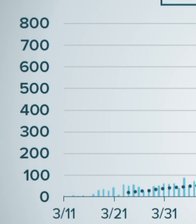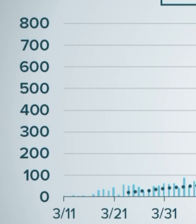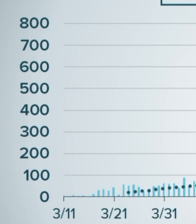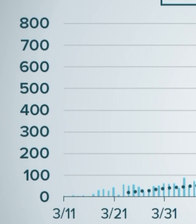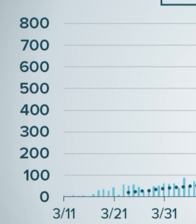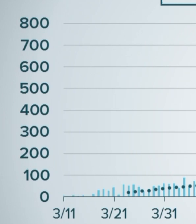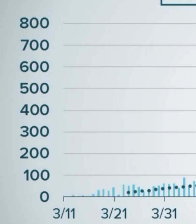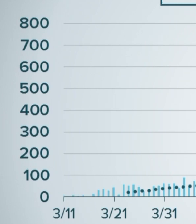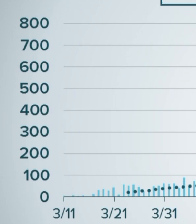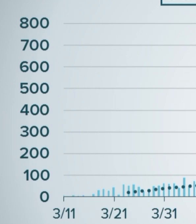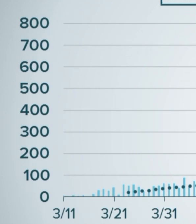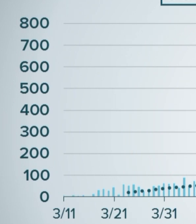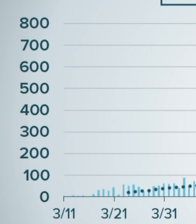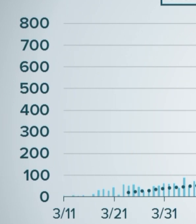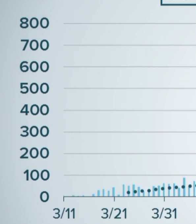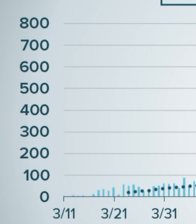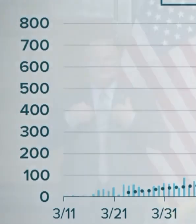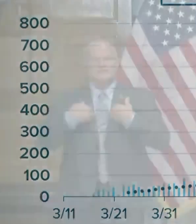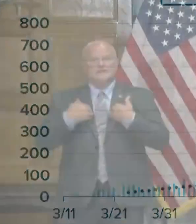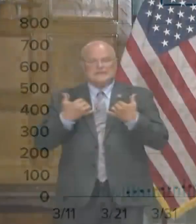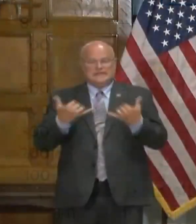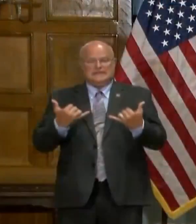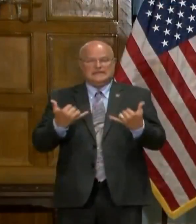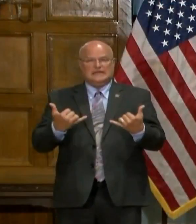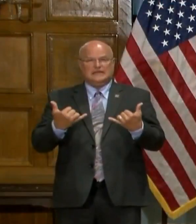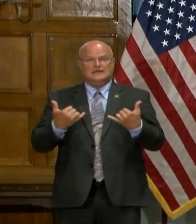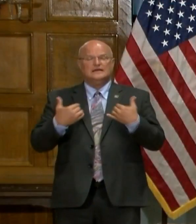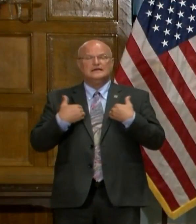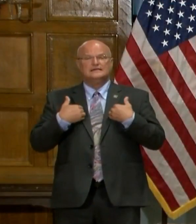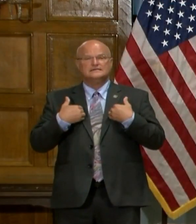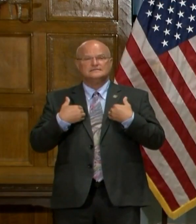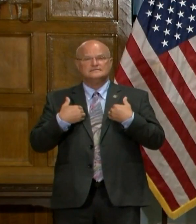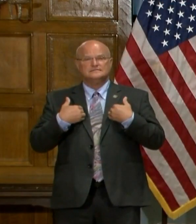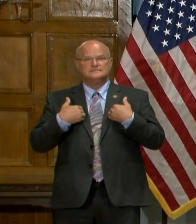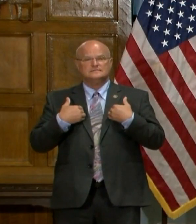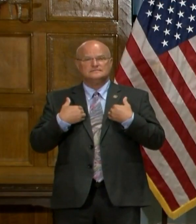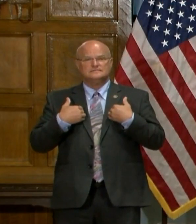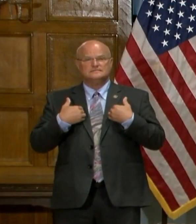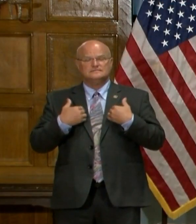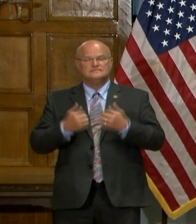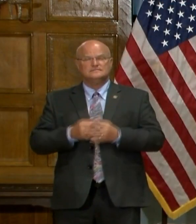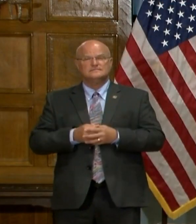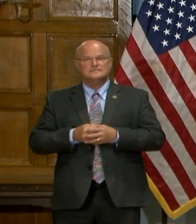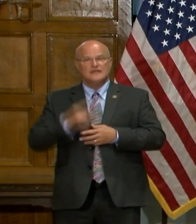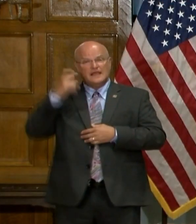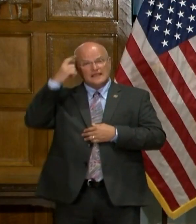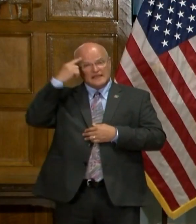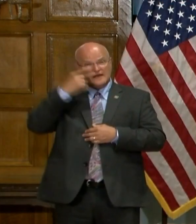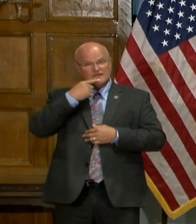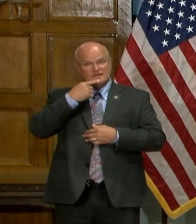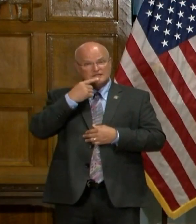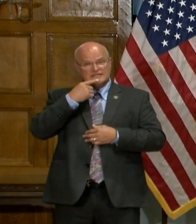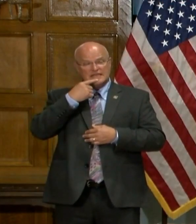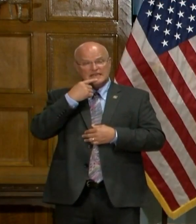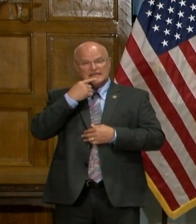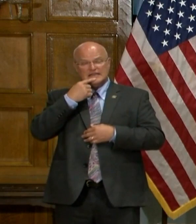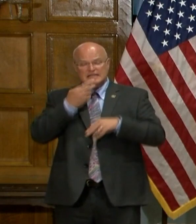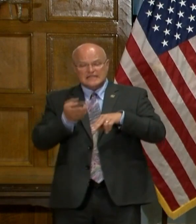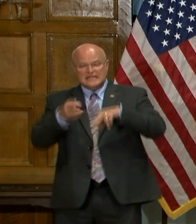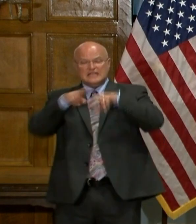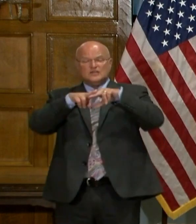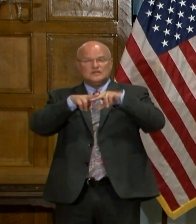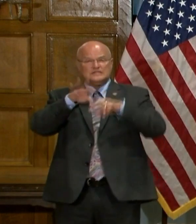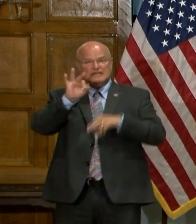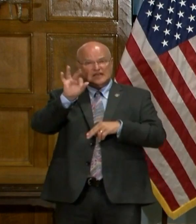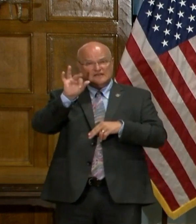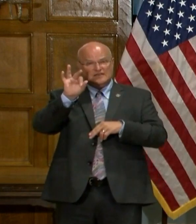We have, since yesterday, we've had the governor mentioned, a net increase of